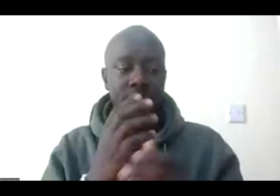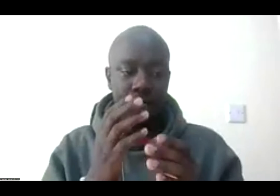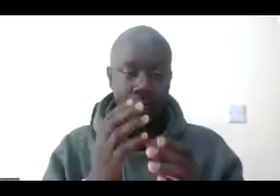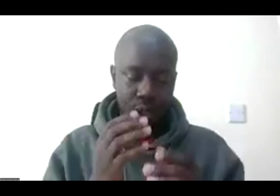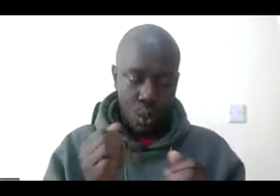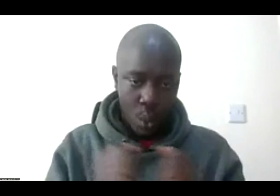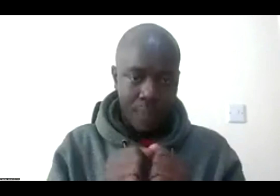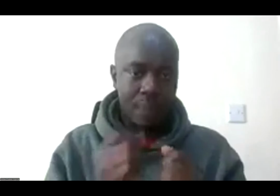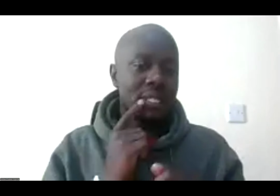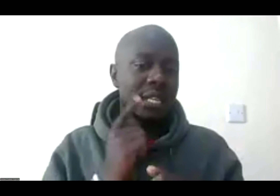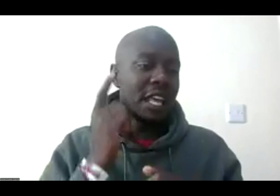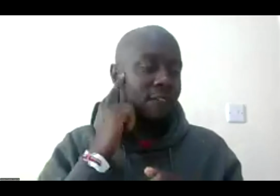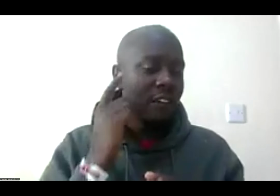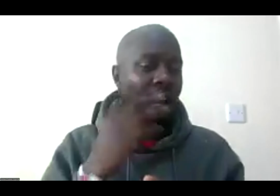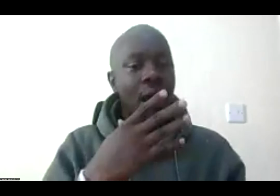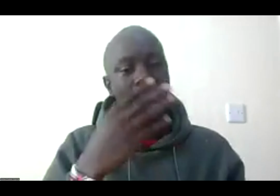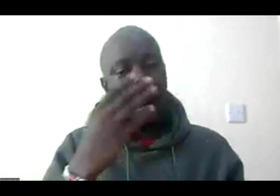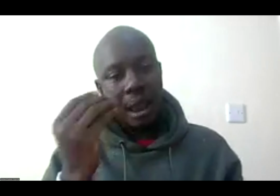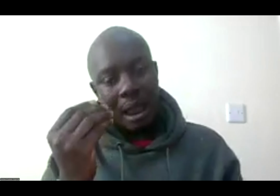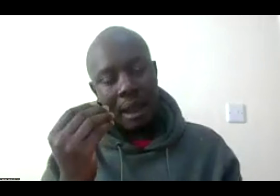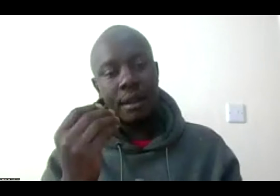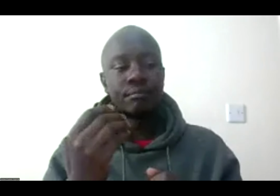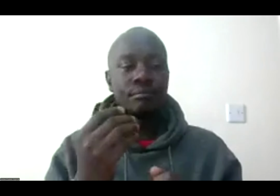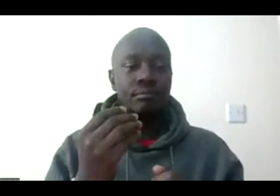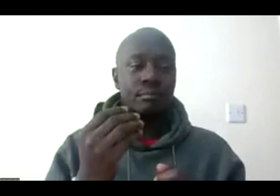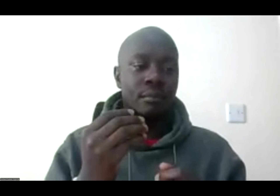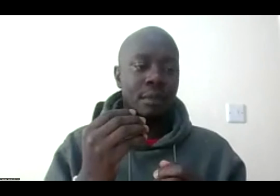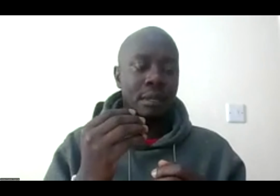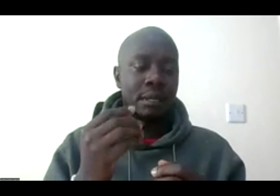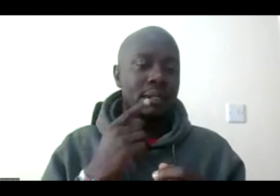We also work with community consultants who are deaf